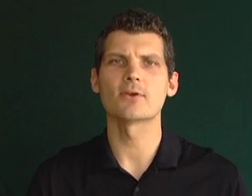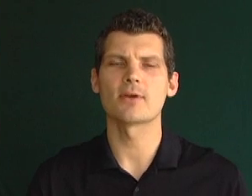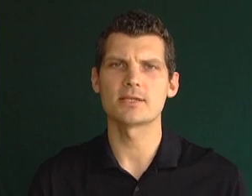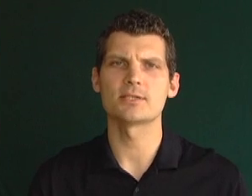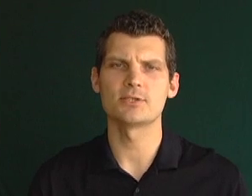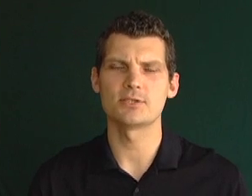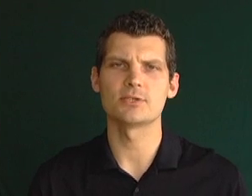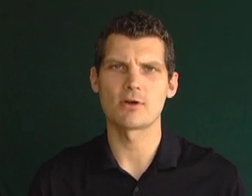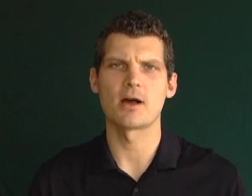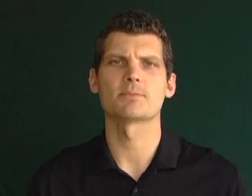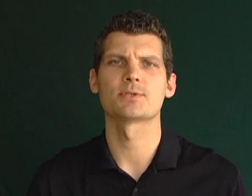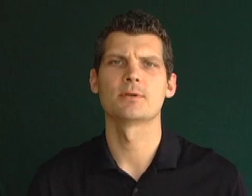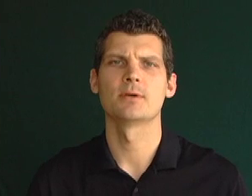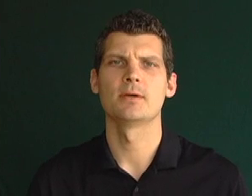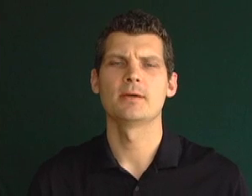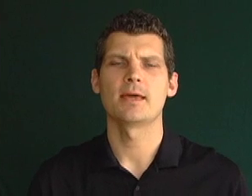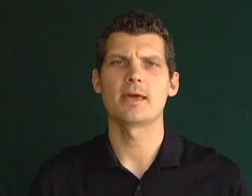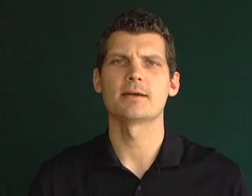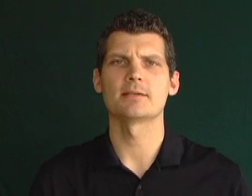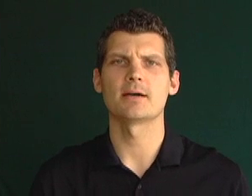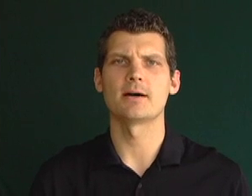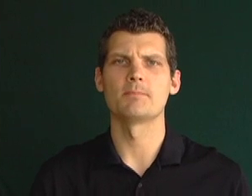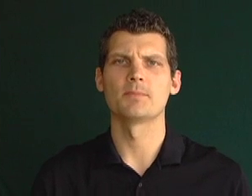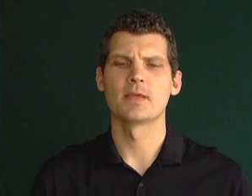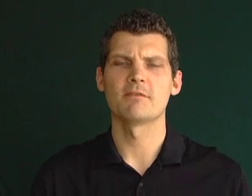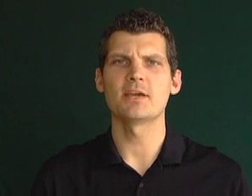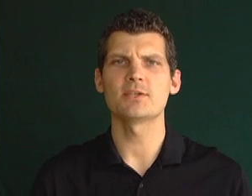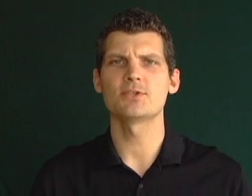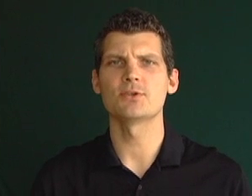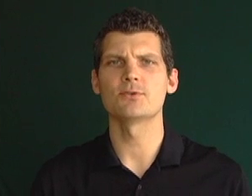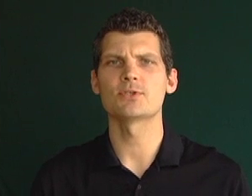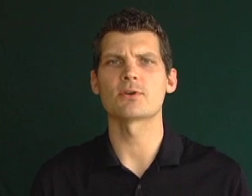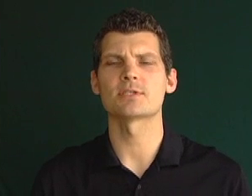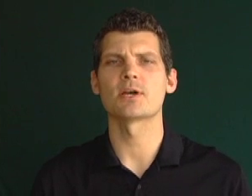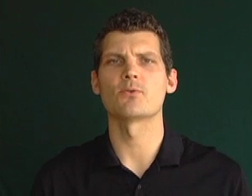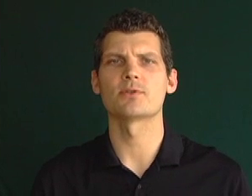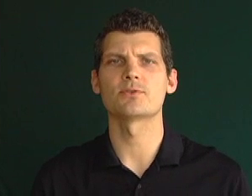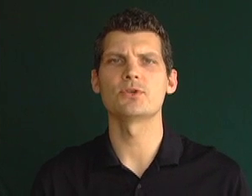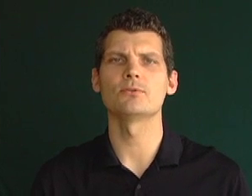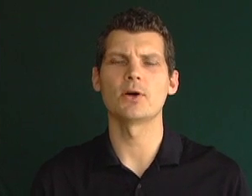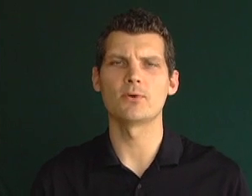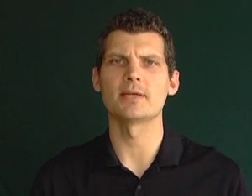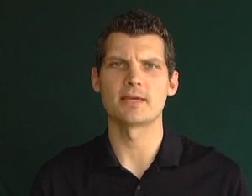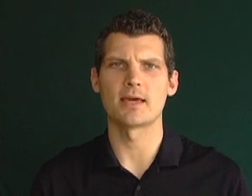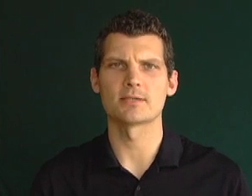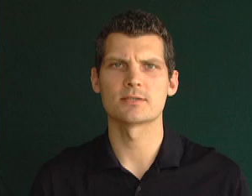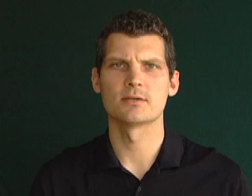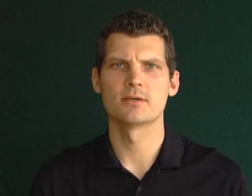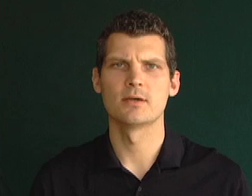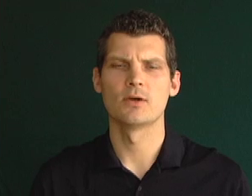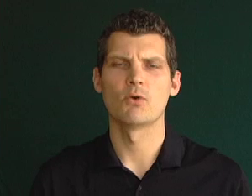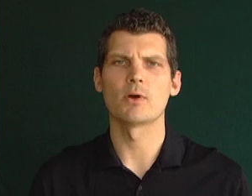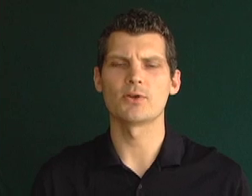your HCG drops. And phase 2 starts out with 2 loading days where